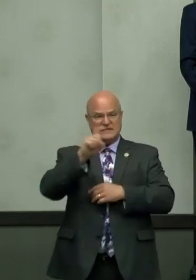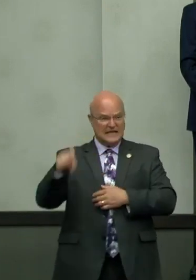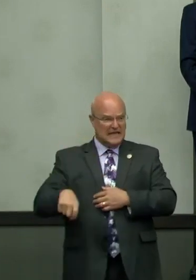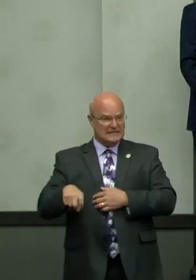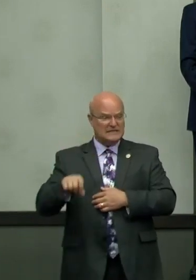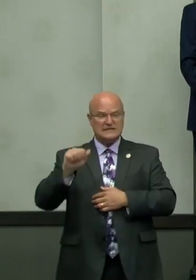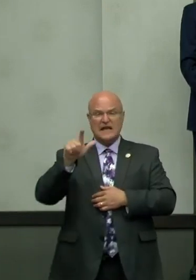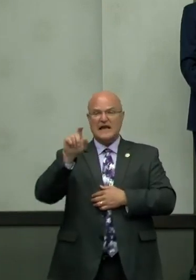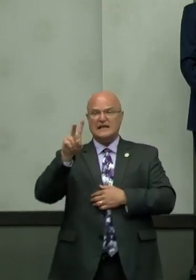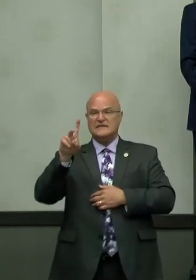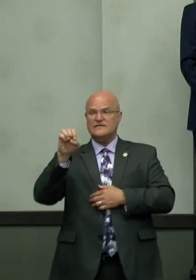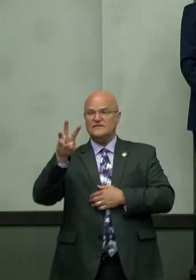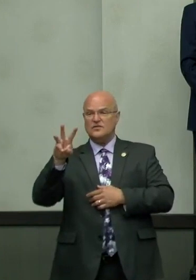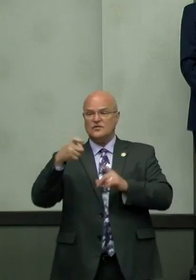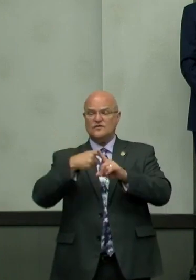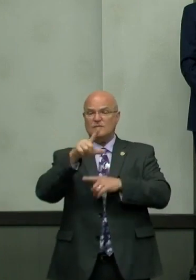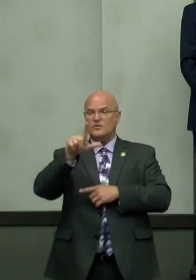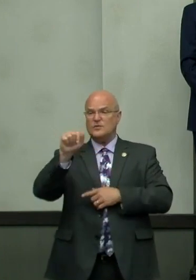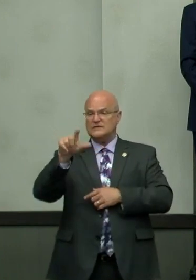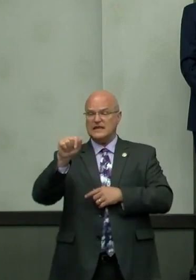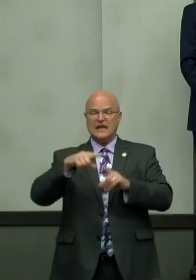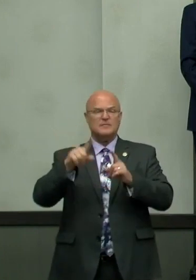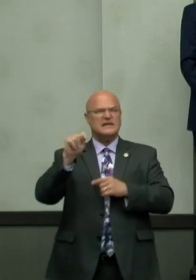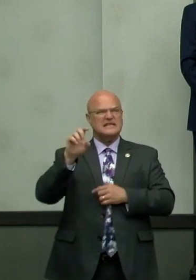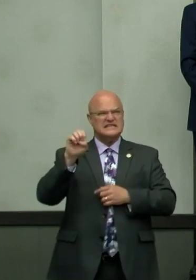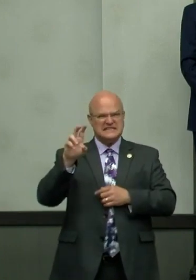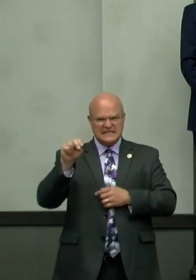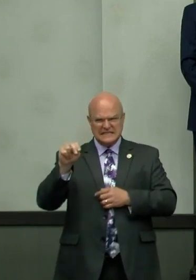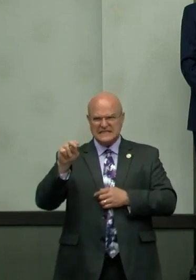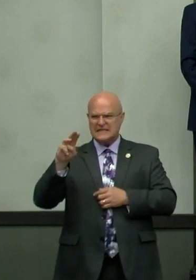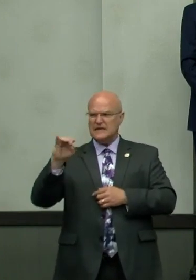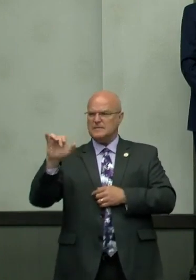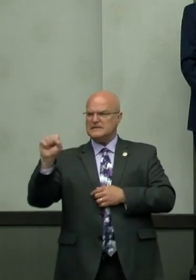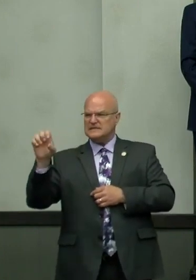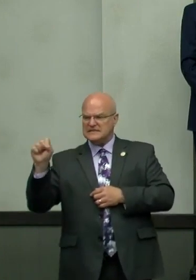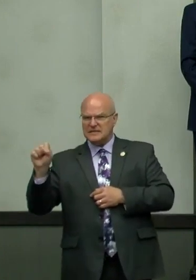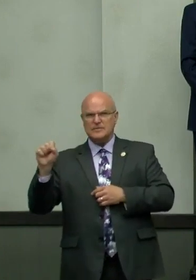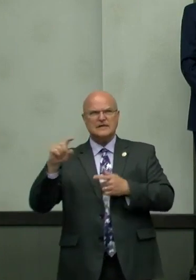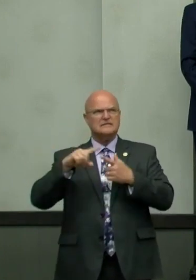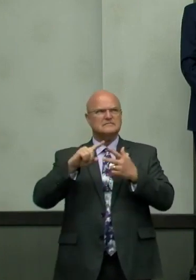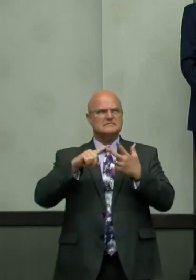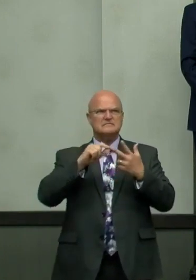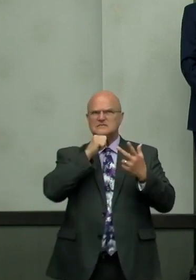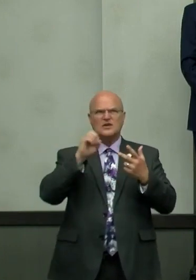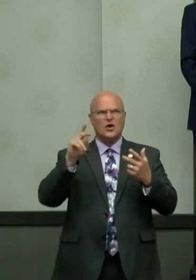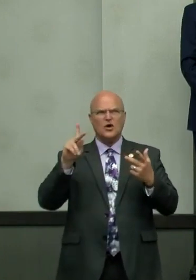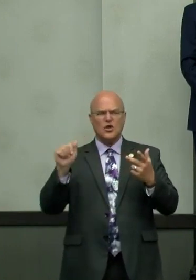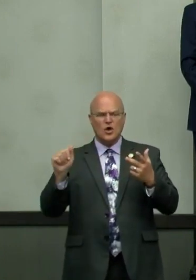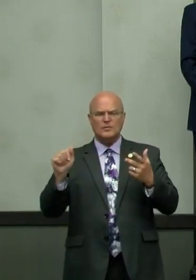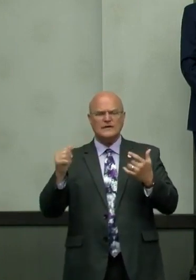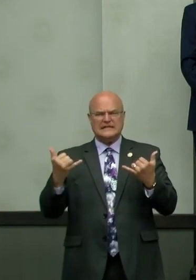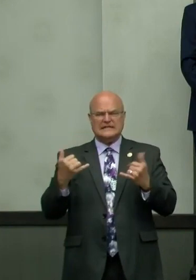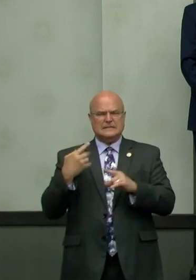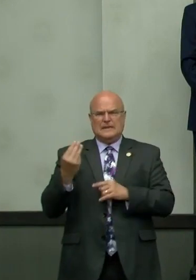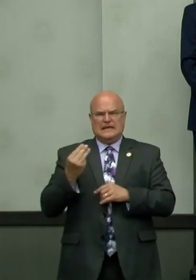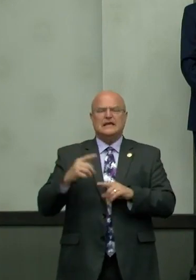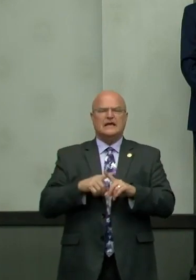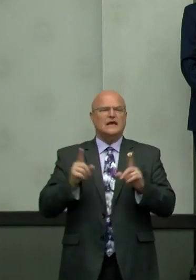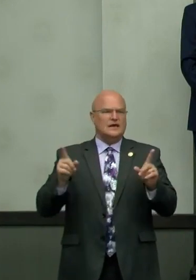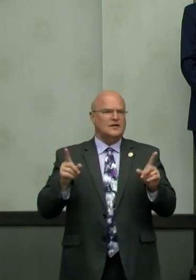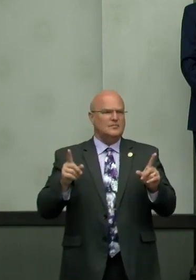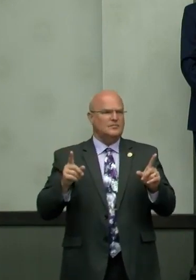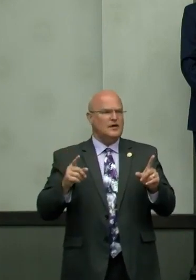from Louisiana, but also we had Tennessee, Mississippi. I don't think we had Oklahoma this Monday,